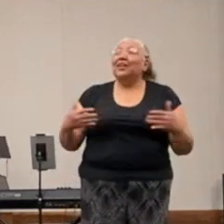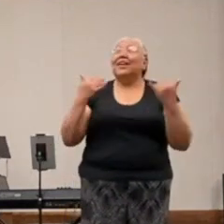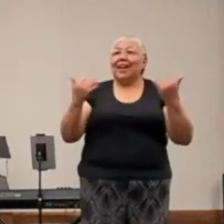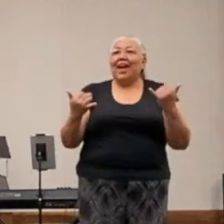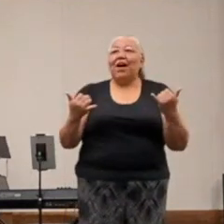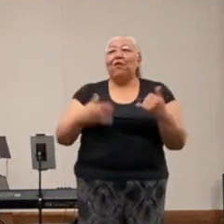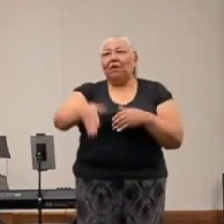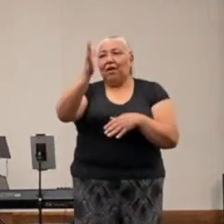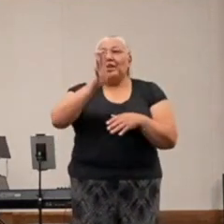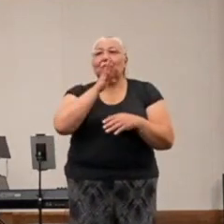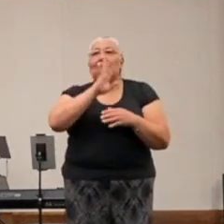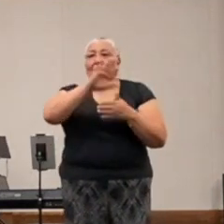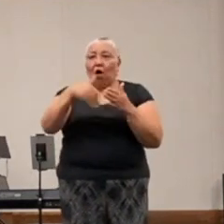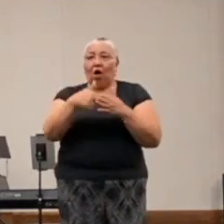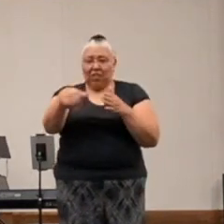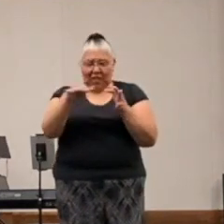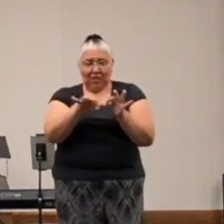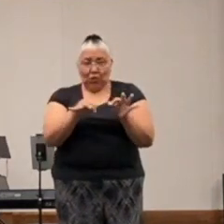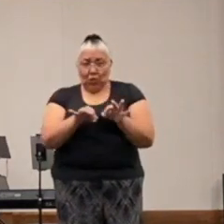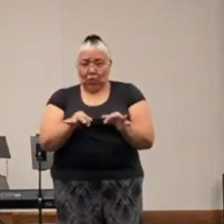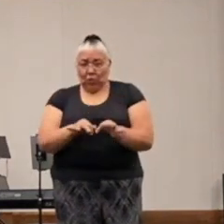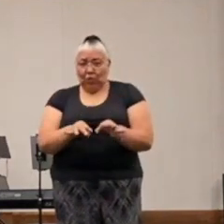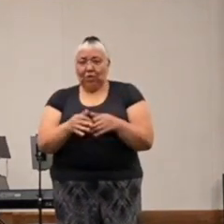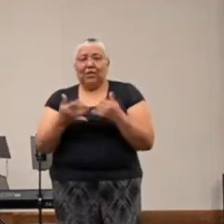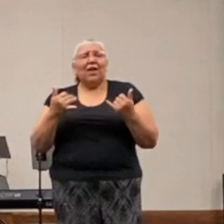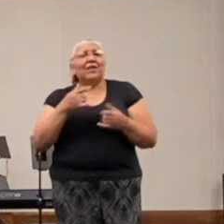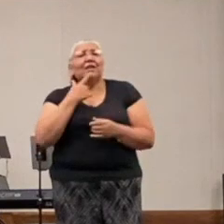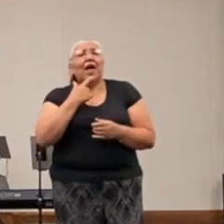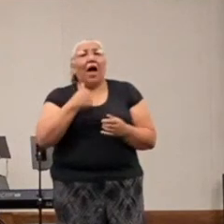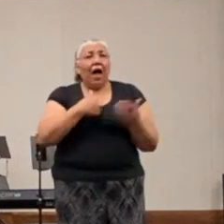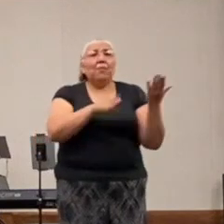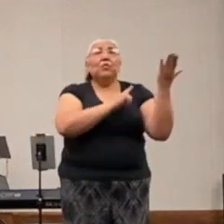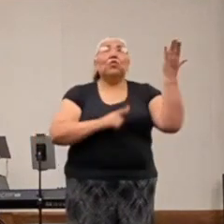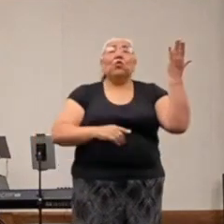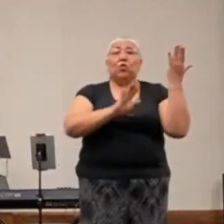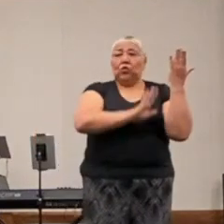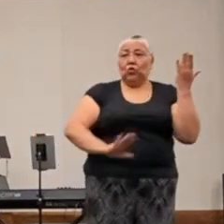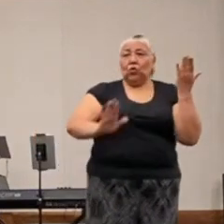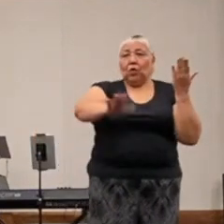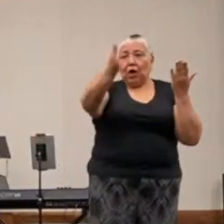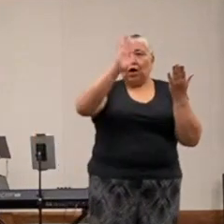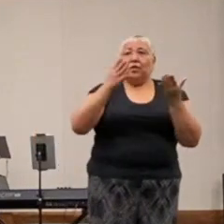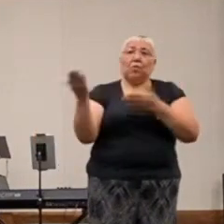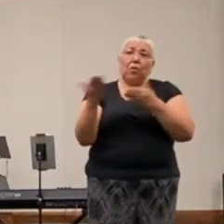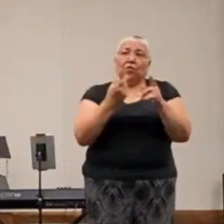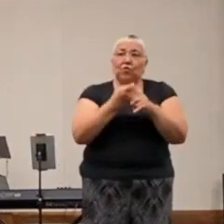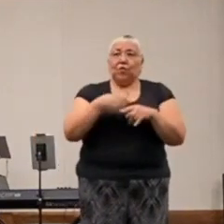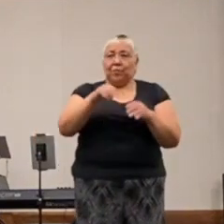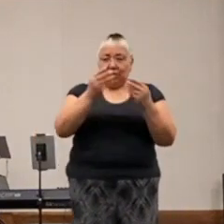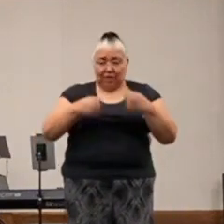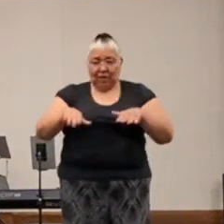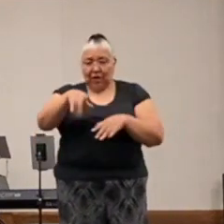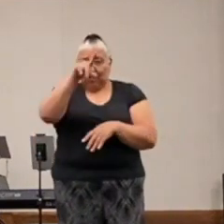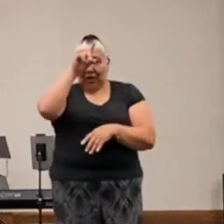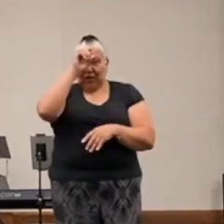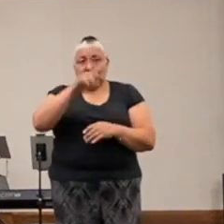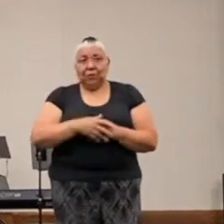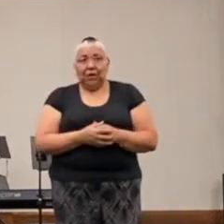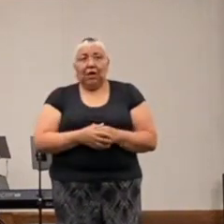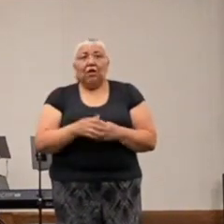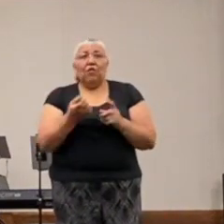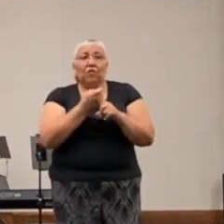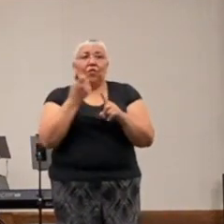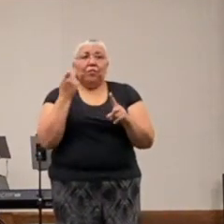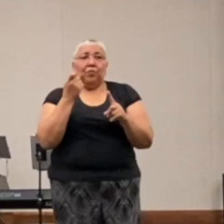God spoke all these words. He says, I am the Lord your God who brought you out of the land of Egypt, out of the place